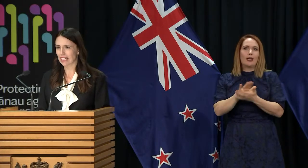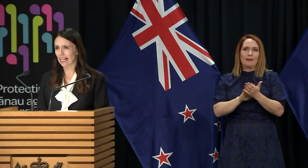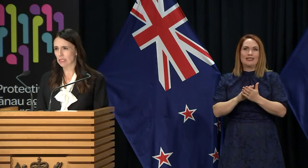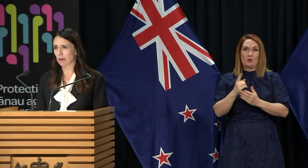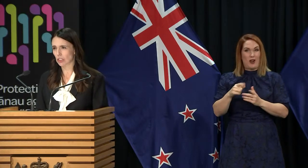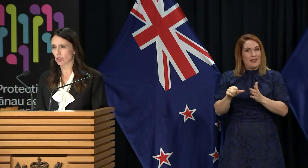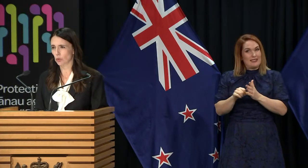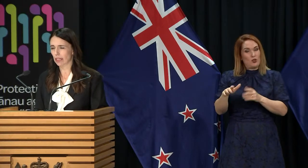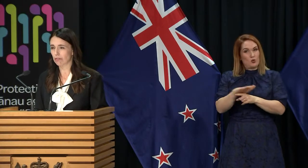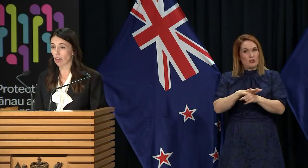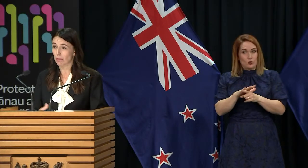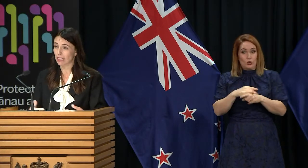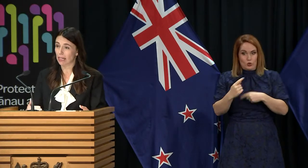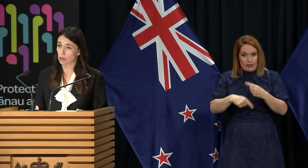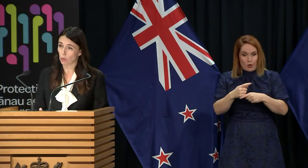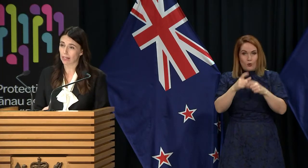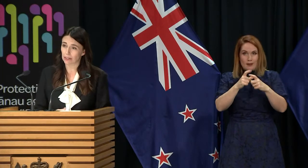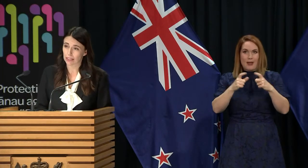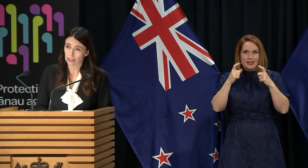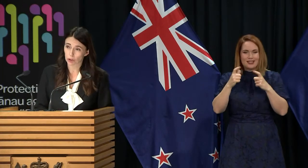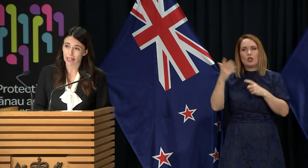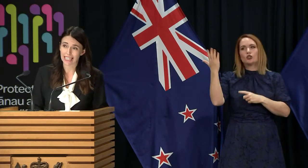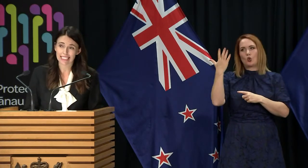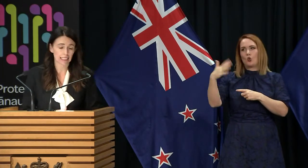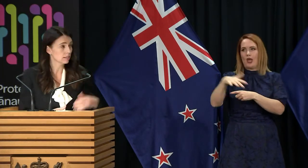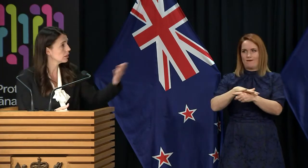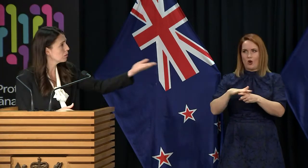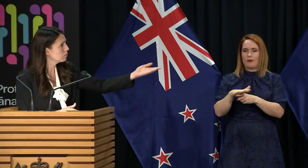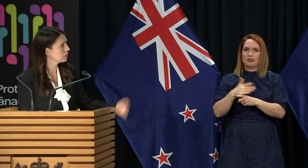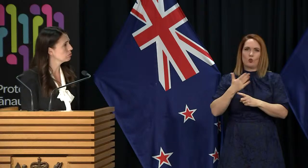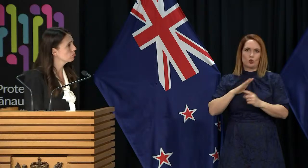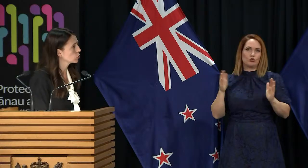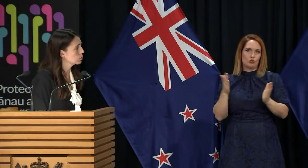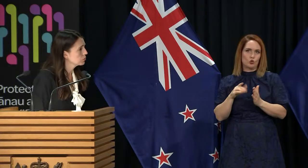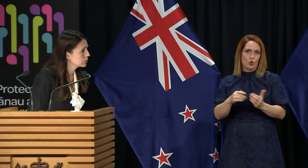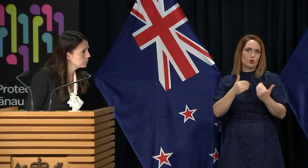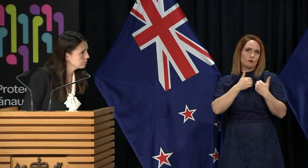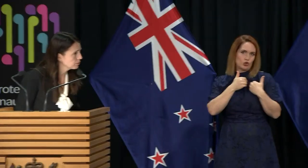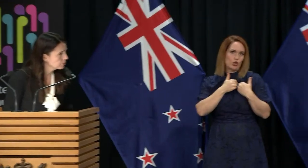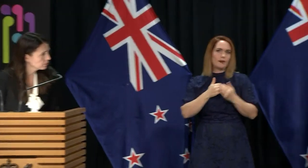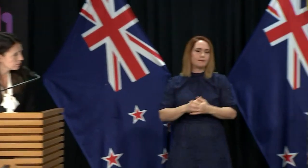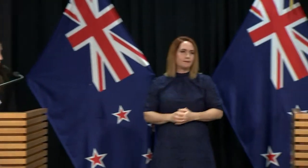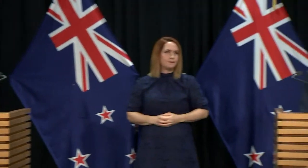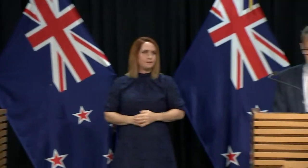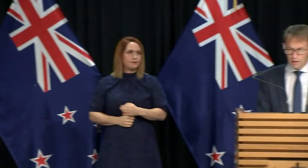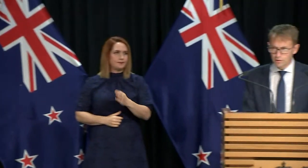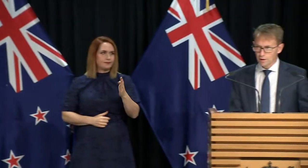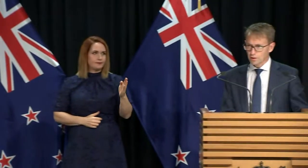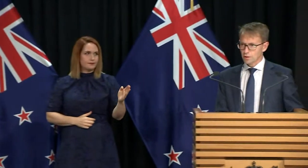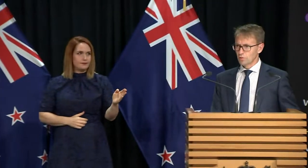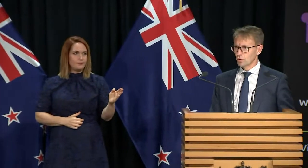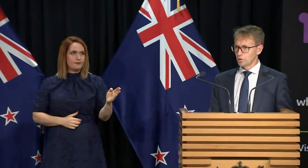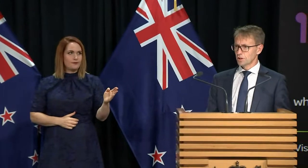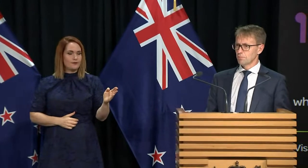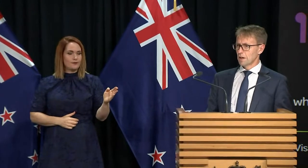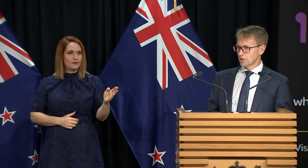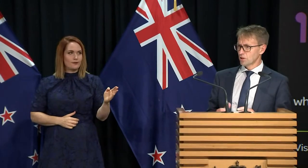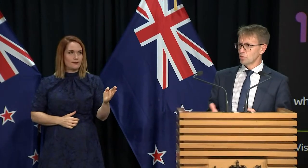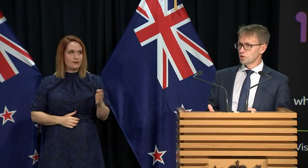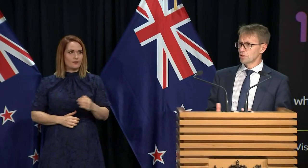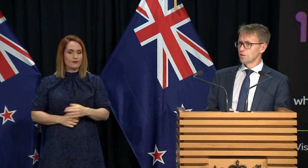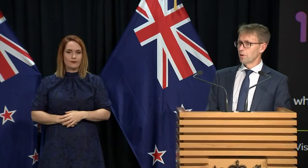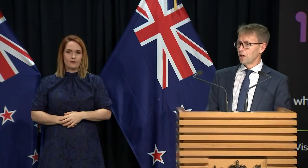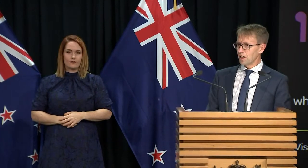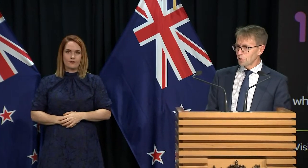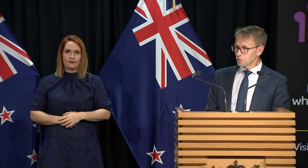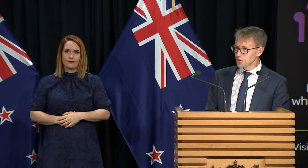to maintain it has been the schooling environment, and that was one area to try and ease it. But Dr. Bloomfield. Well, just to add that, of course, mask